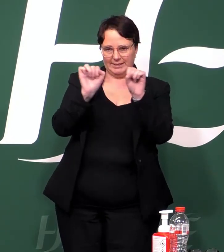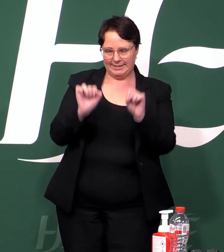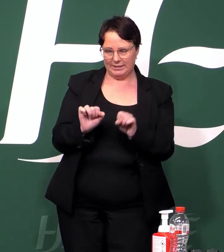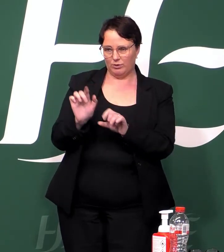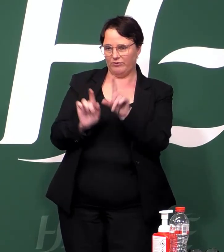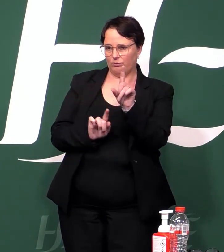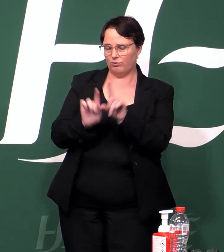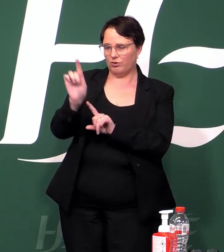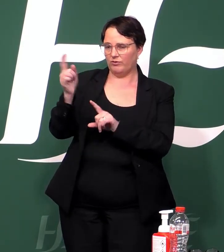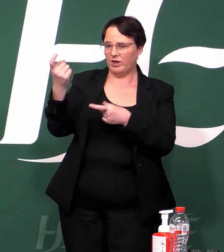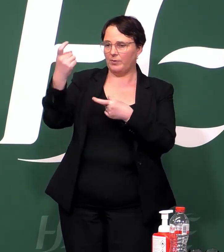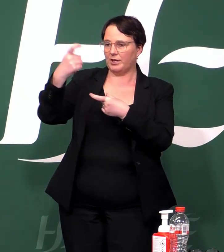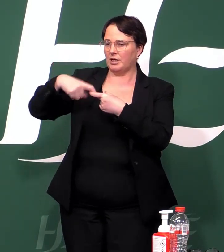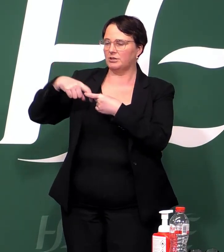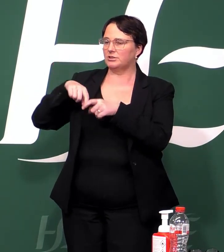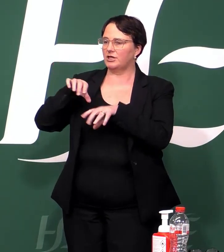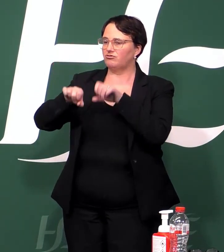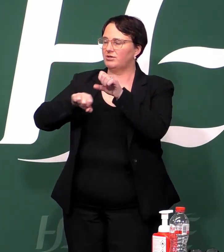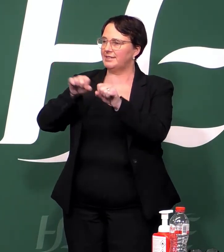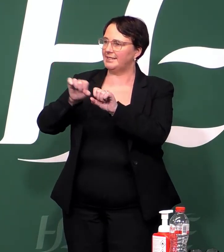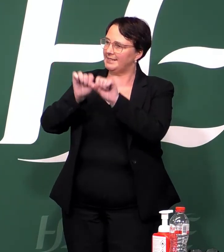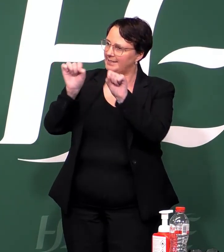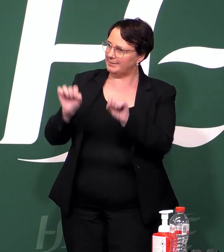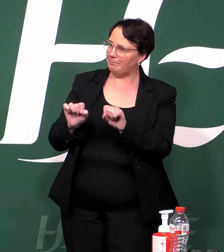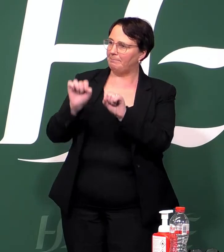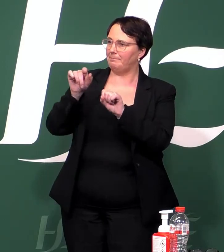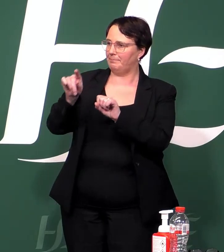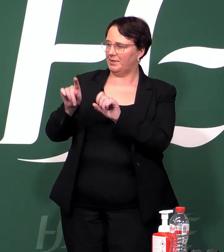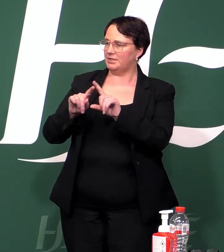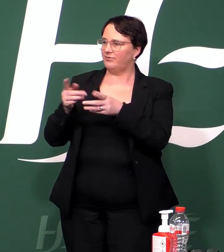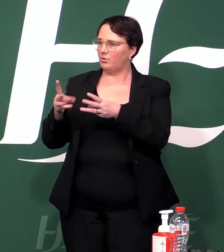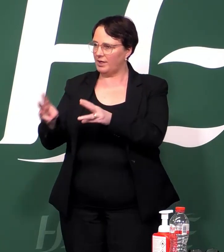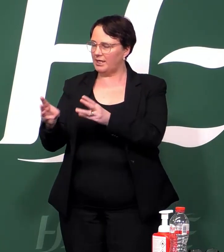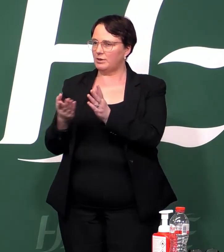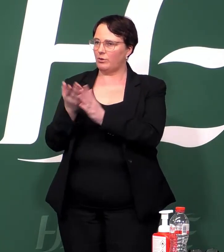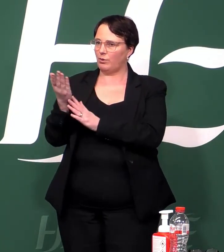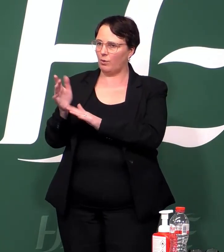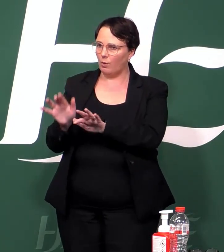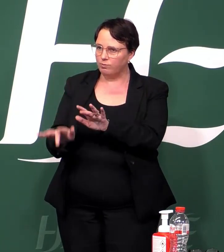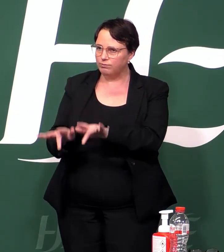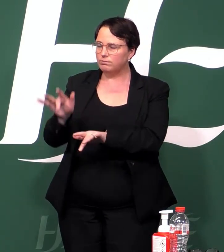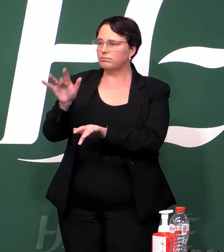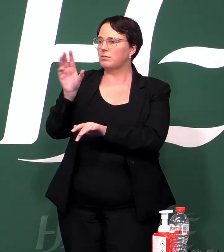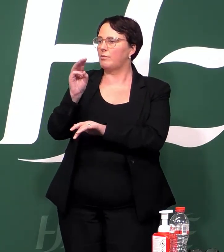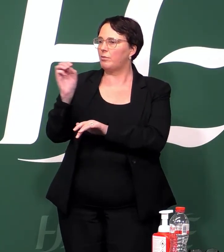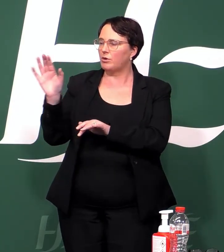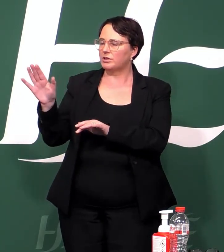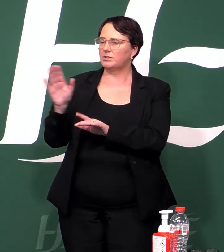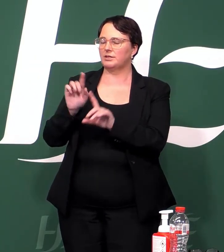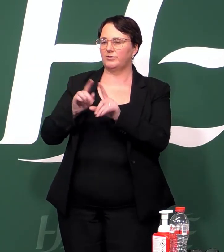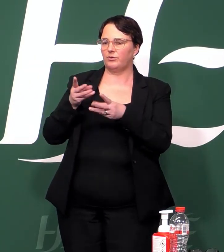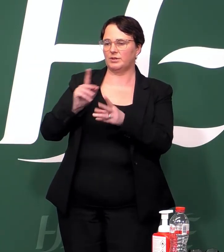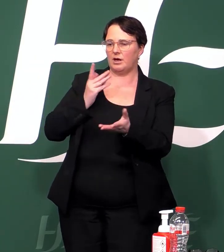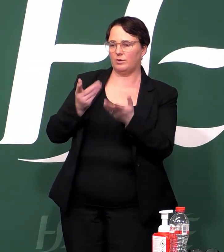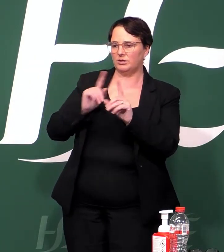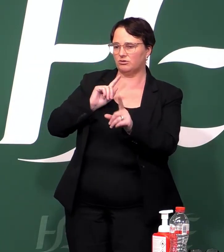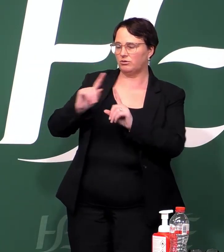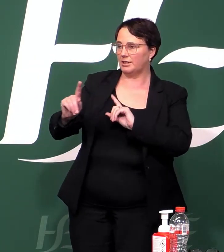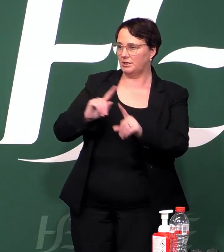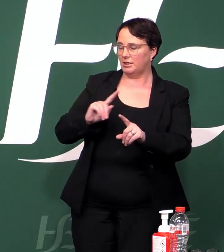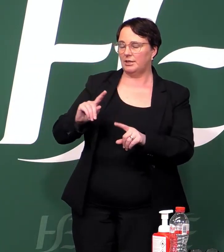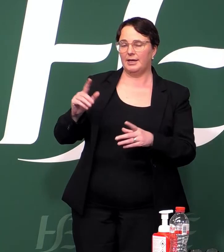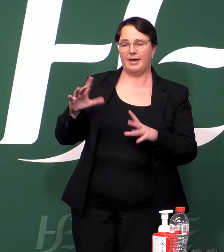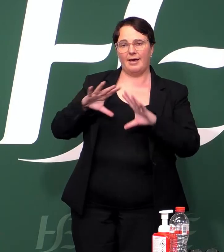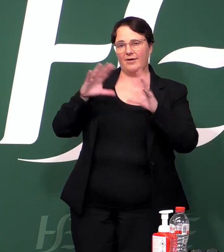tracing system through other automated means where people have list your contacts portals and other ways, I suppose, that we interact with people as well. So,